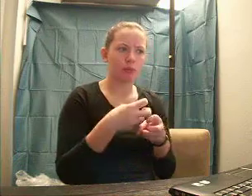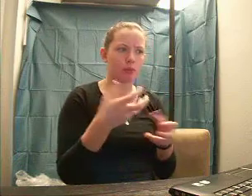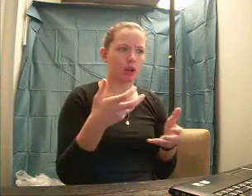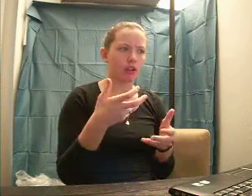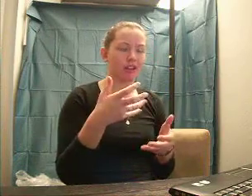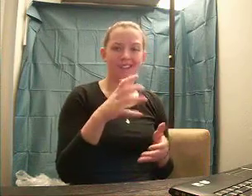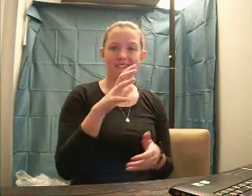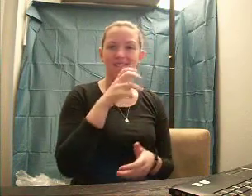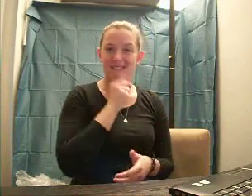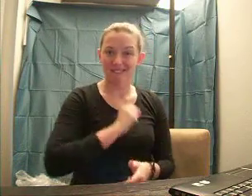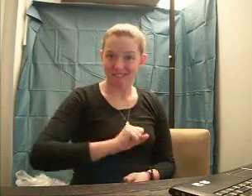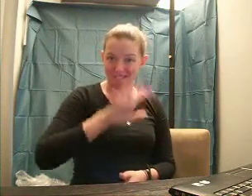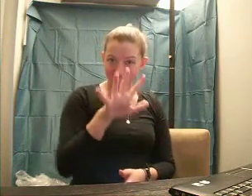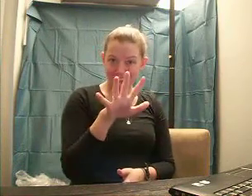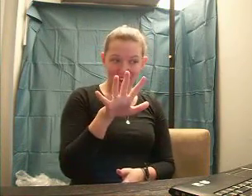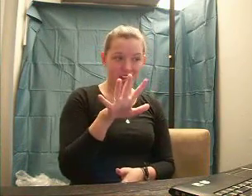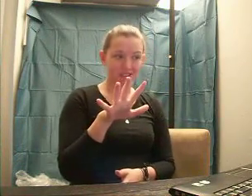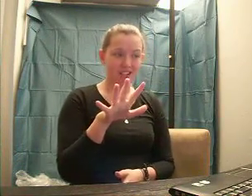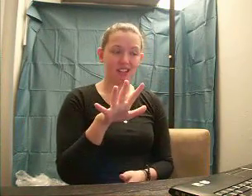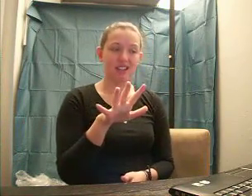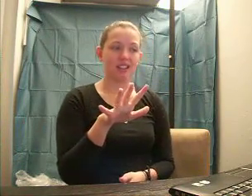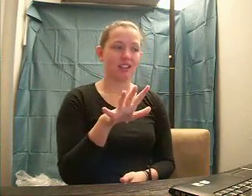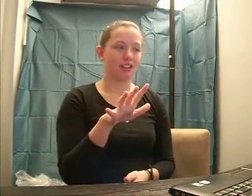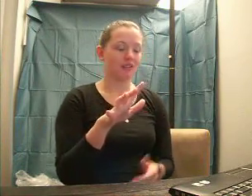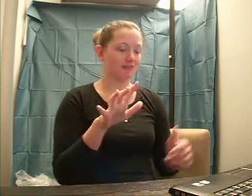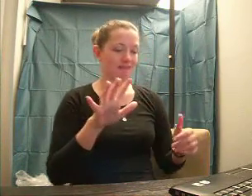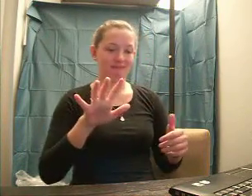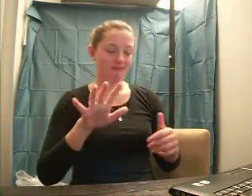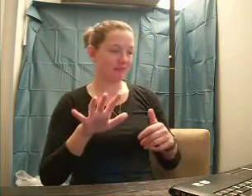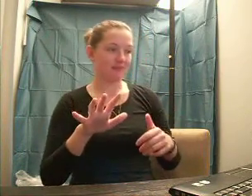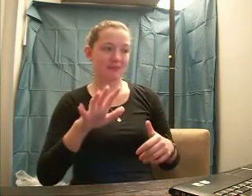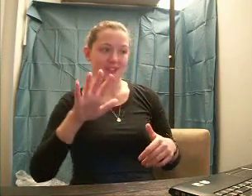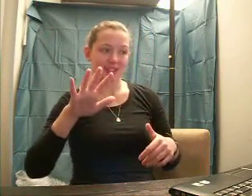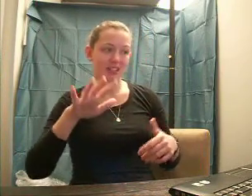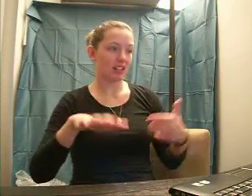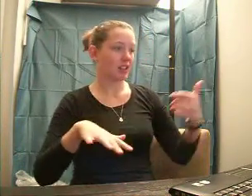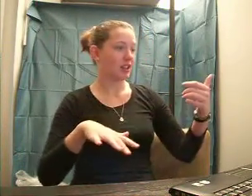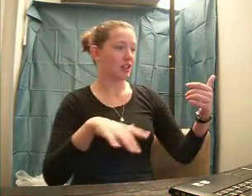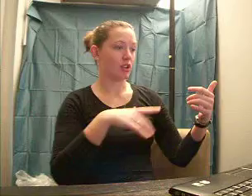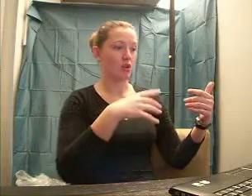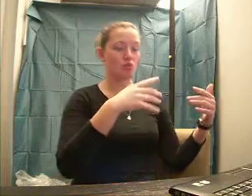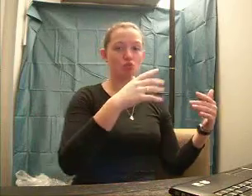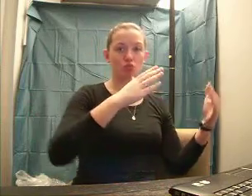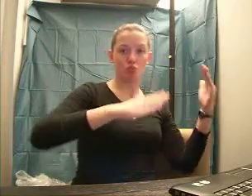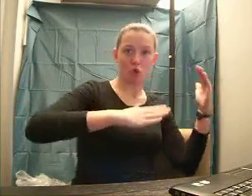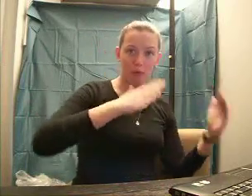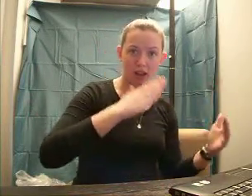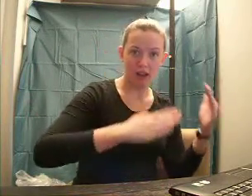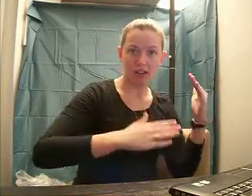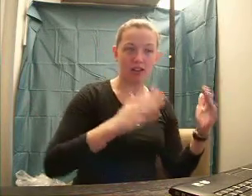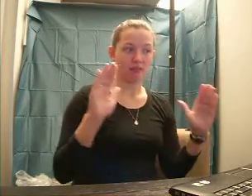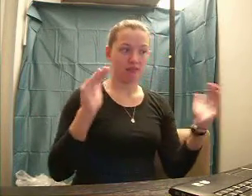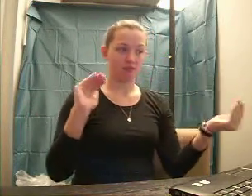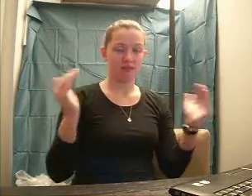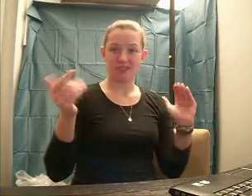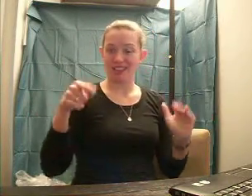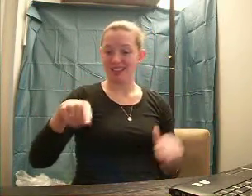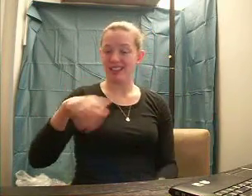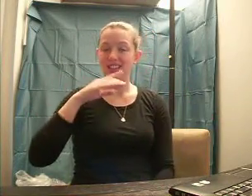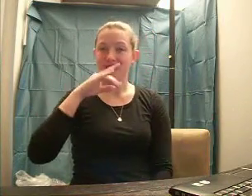child's dexterity against the best robots of the day, the answer is very simple. The child wins easily. There's no competition at all. Now, why